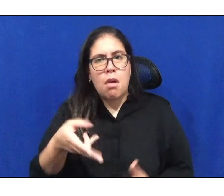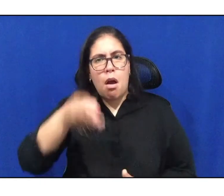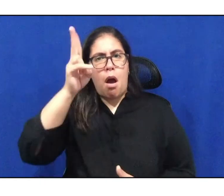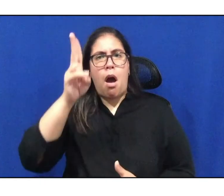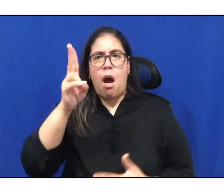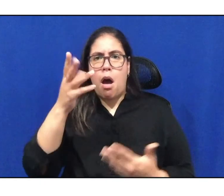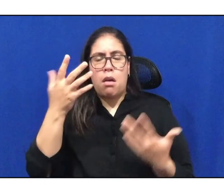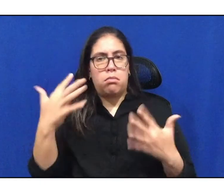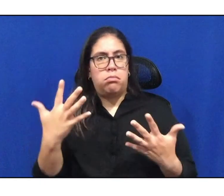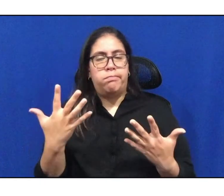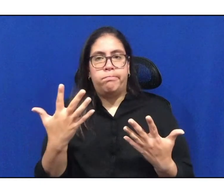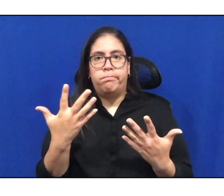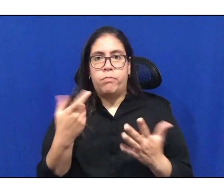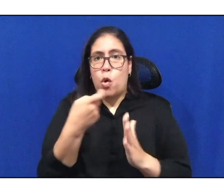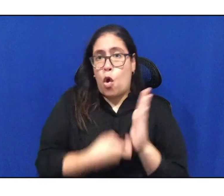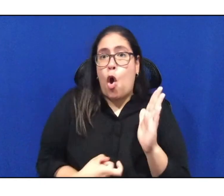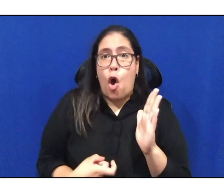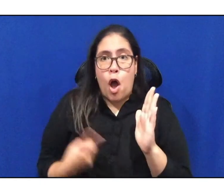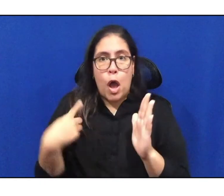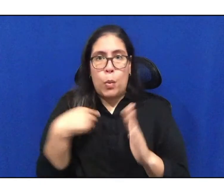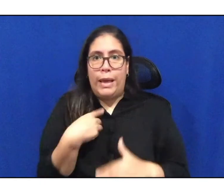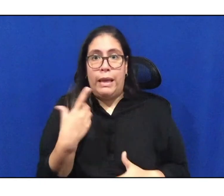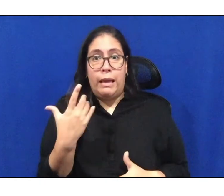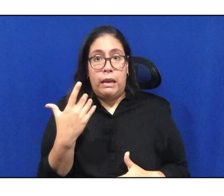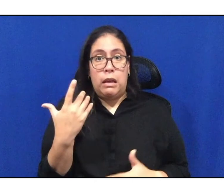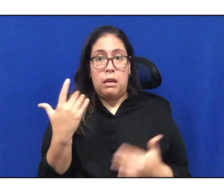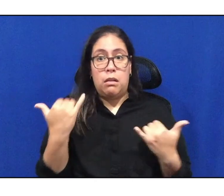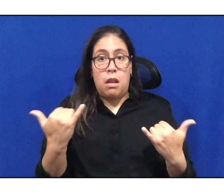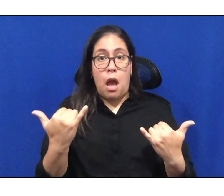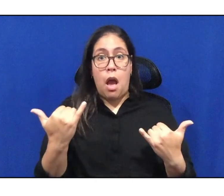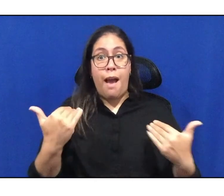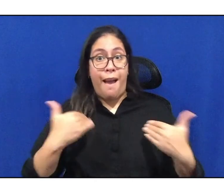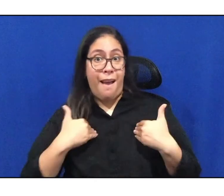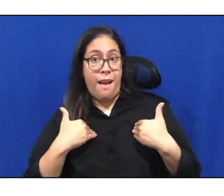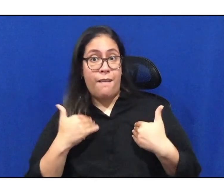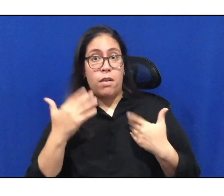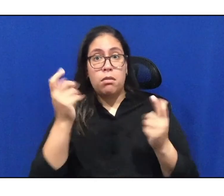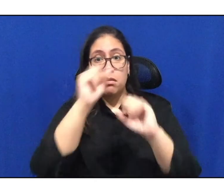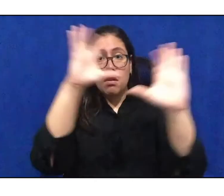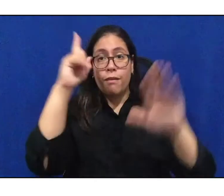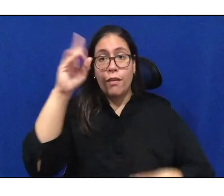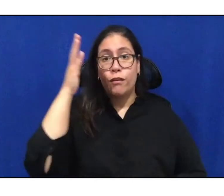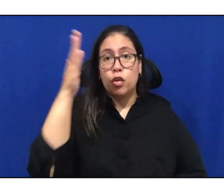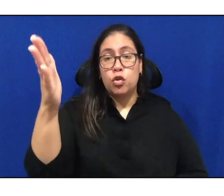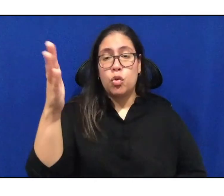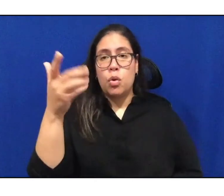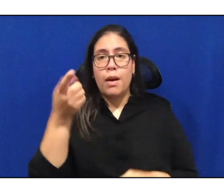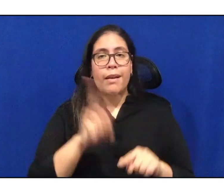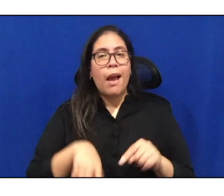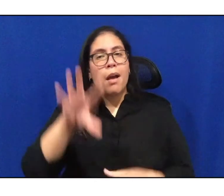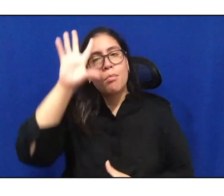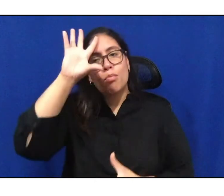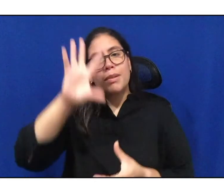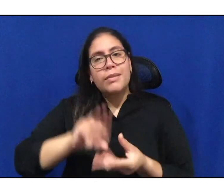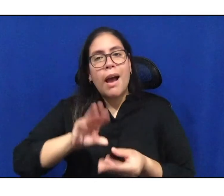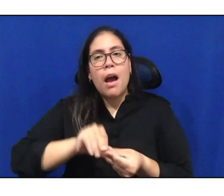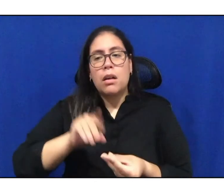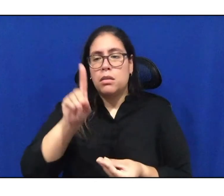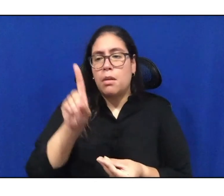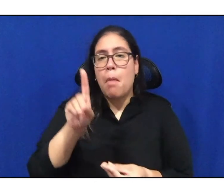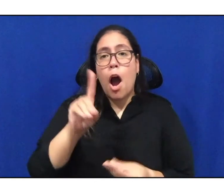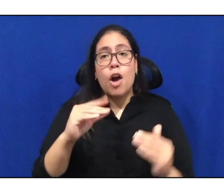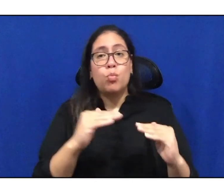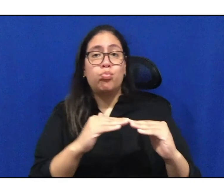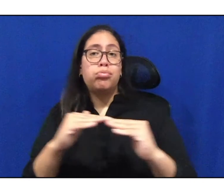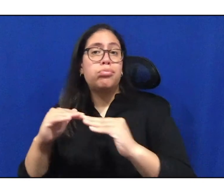we want in the present and what we imagine for the future. We just can't pretend that democracy and equity are a